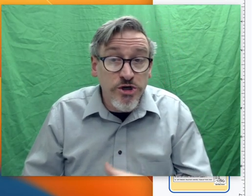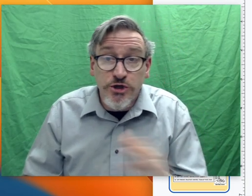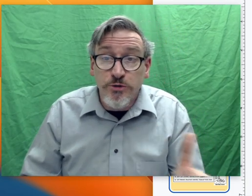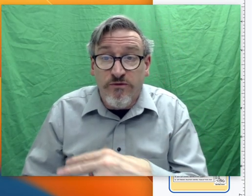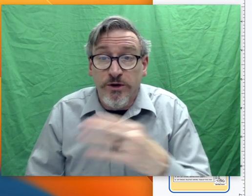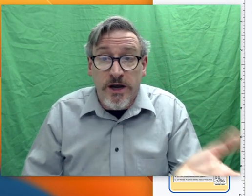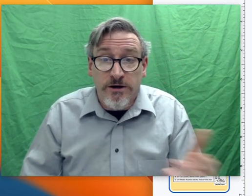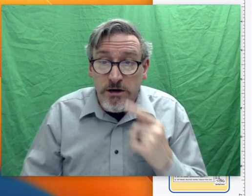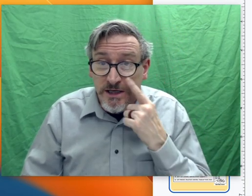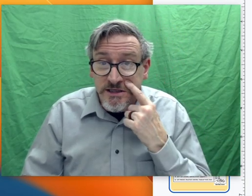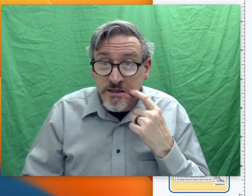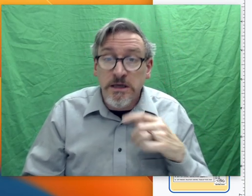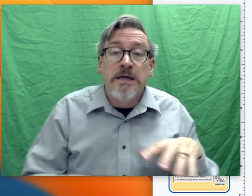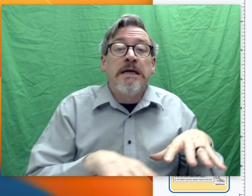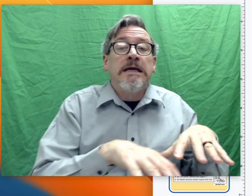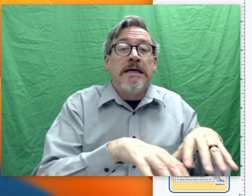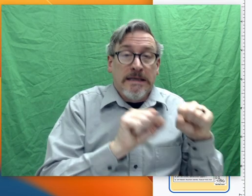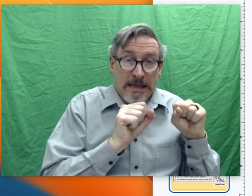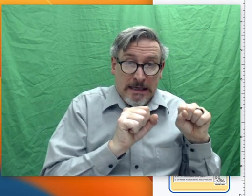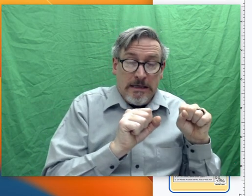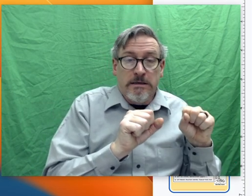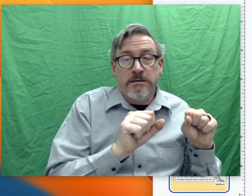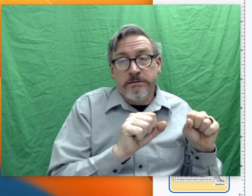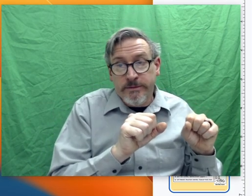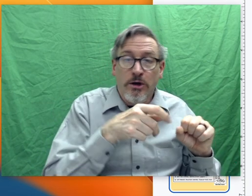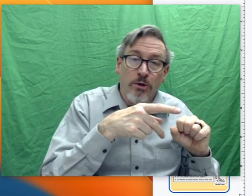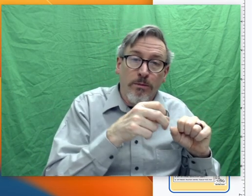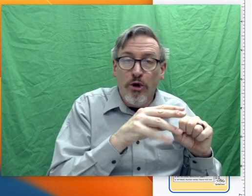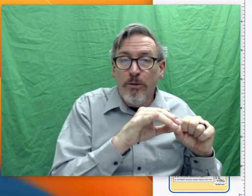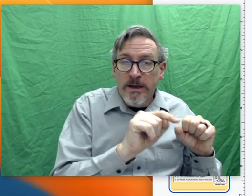So what'd you do before you got your car license?